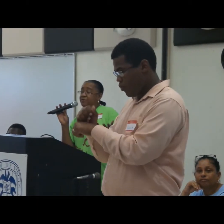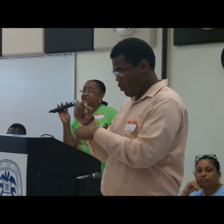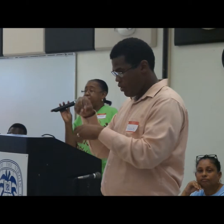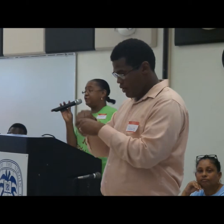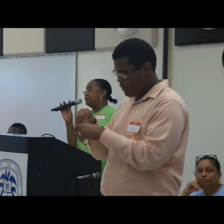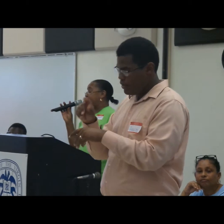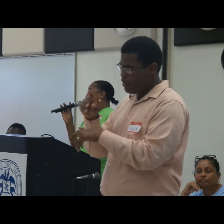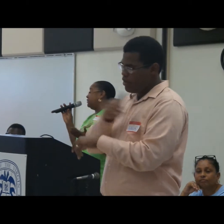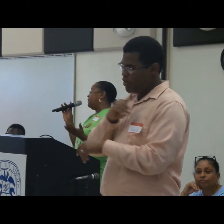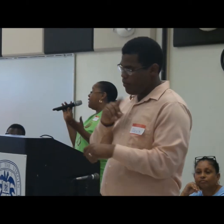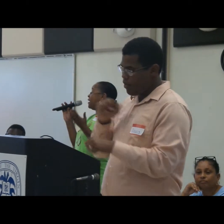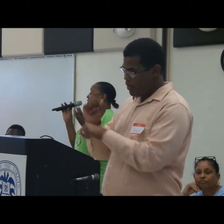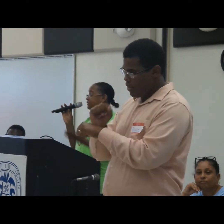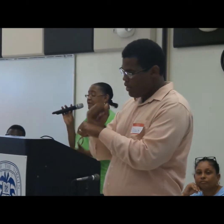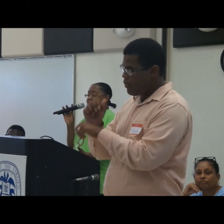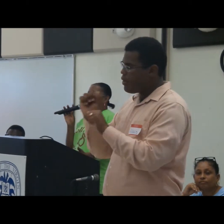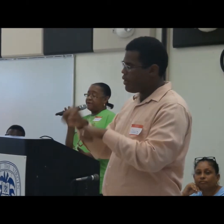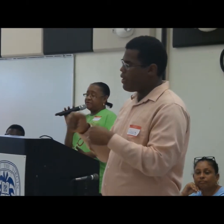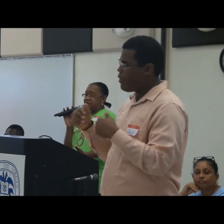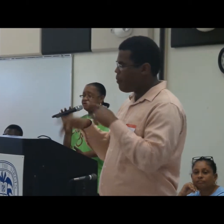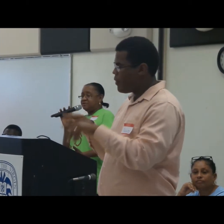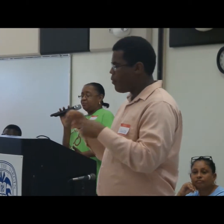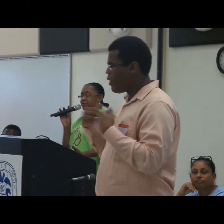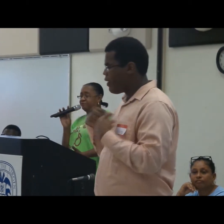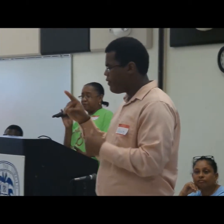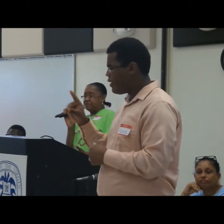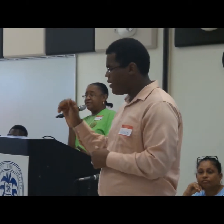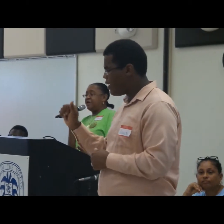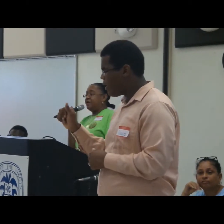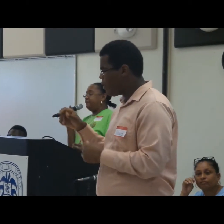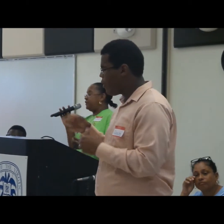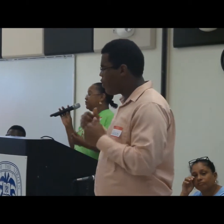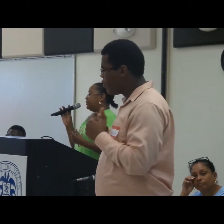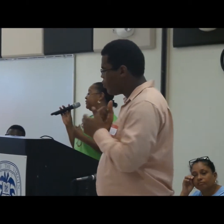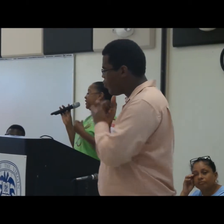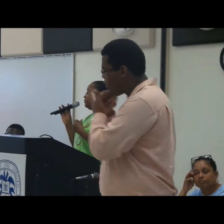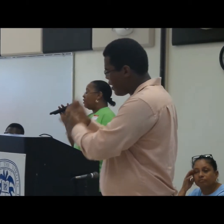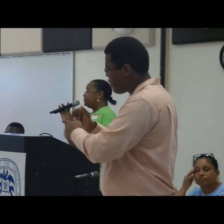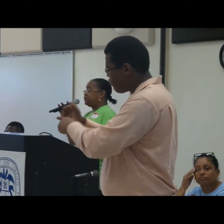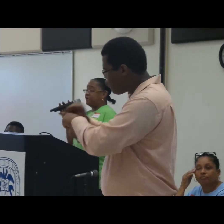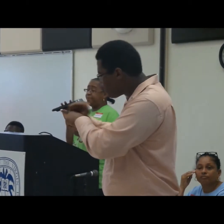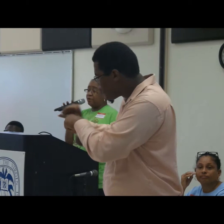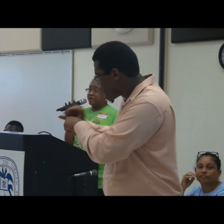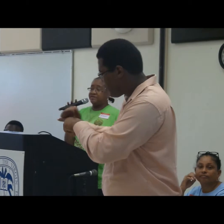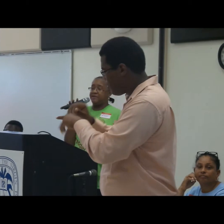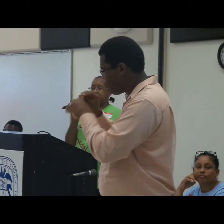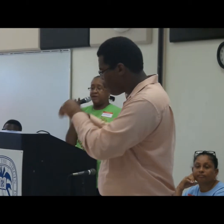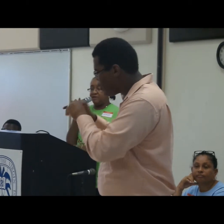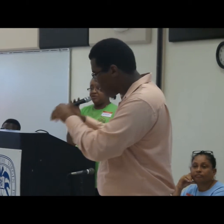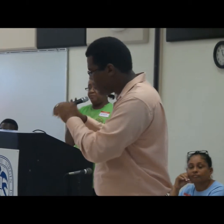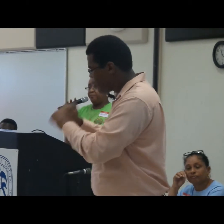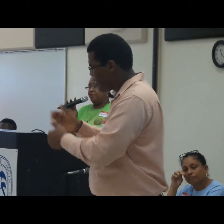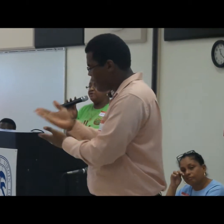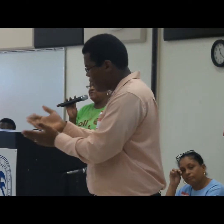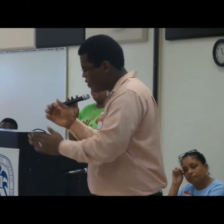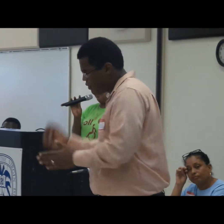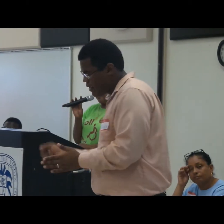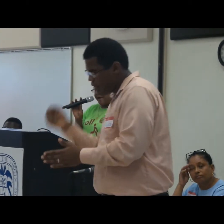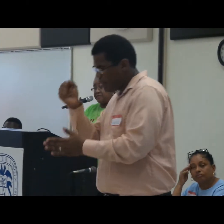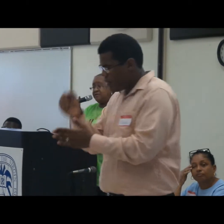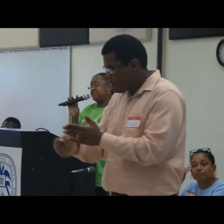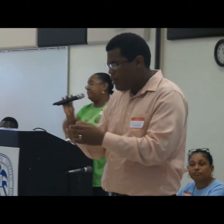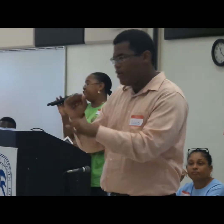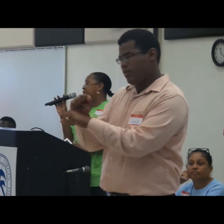disability. After all, if we're going to try to get them prepared to enter the workforce, if we're going to be encouraging employers and engaging employees